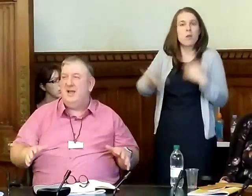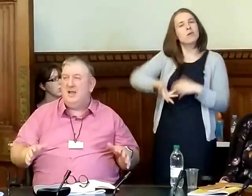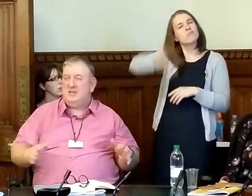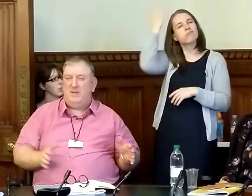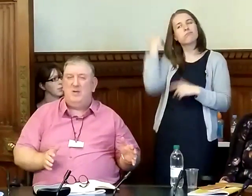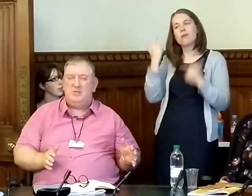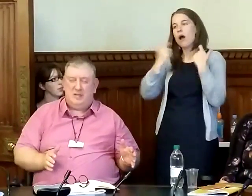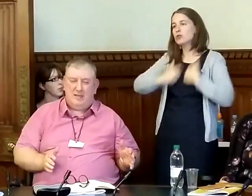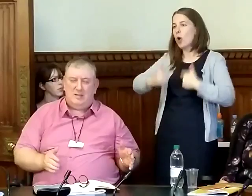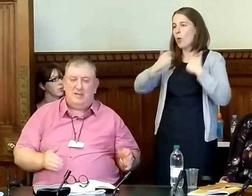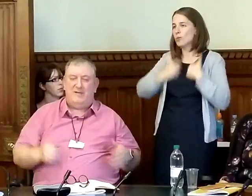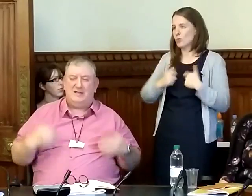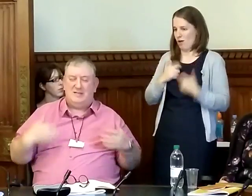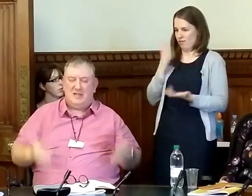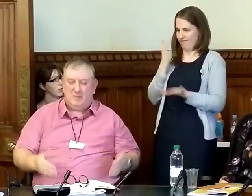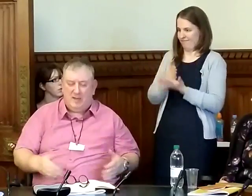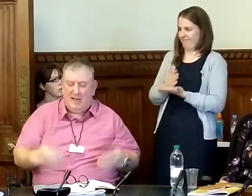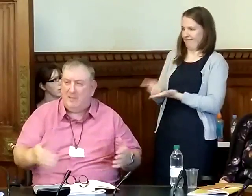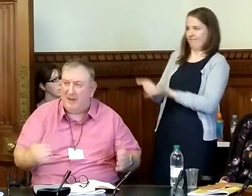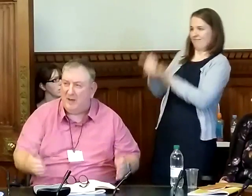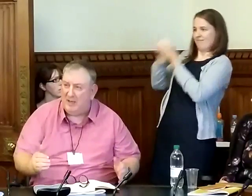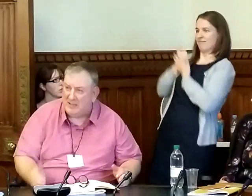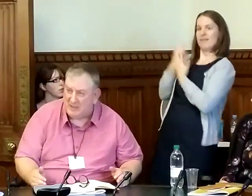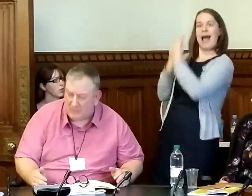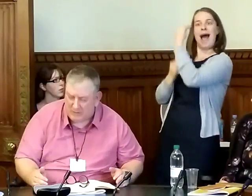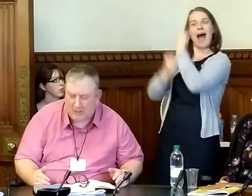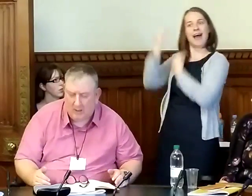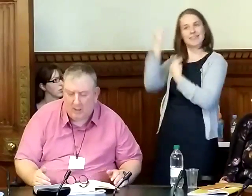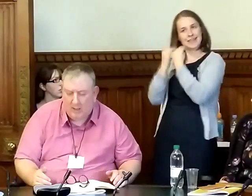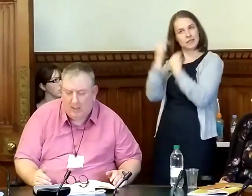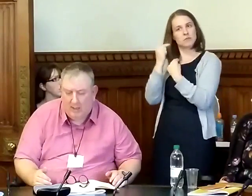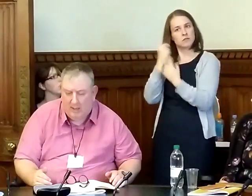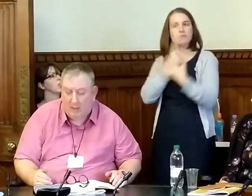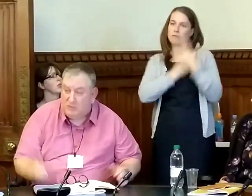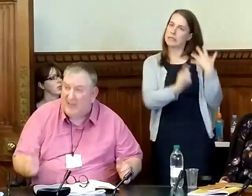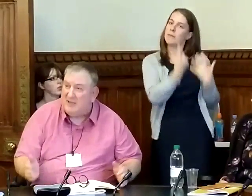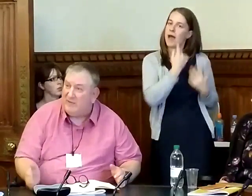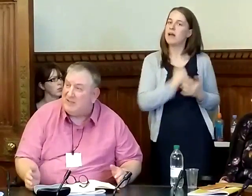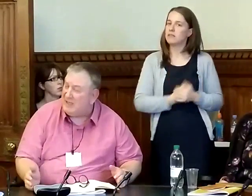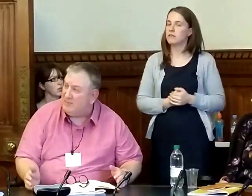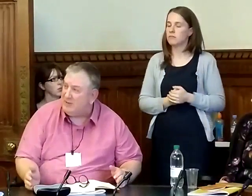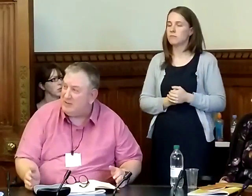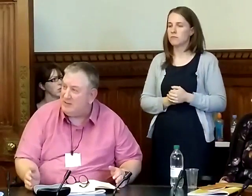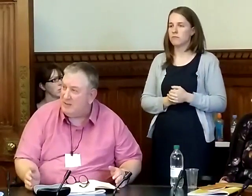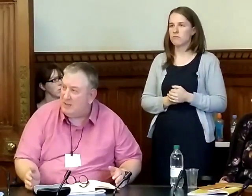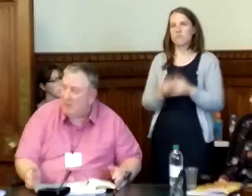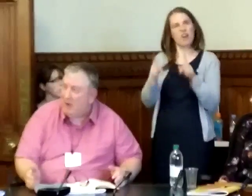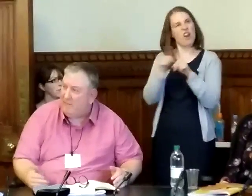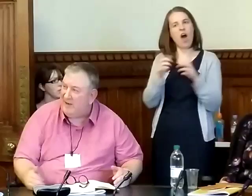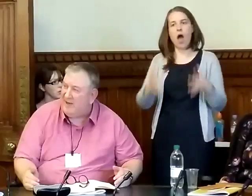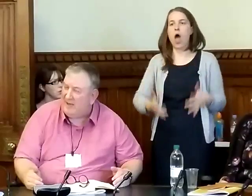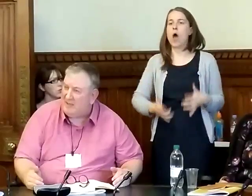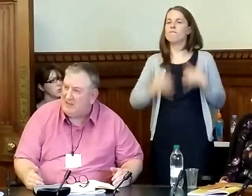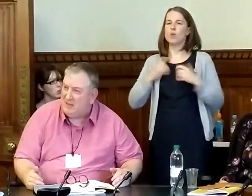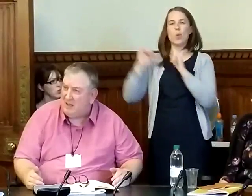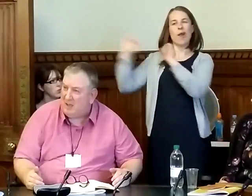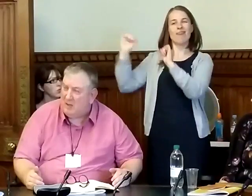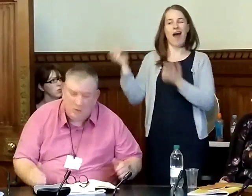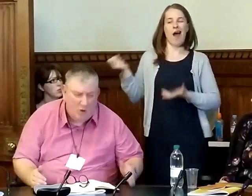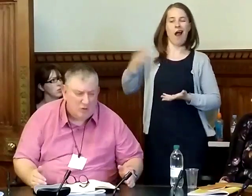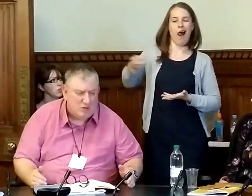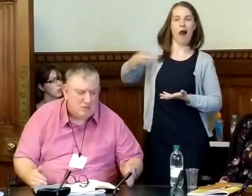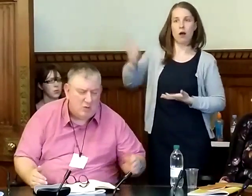were there, supposedly, to give us assessment, independent assessment, objective assessments of our